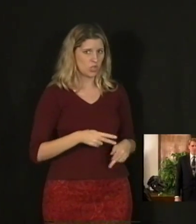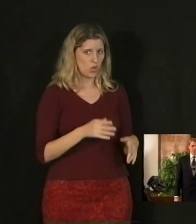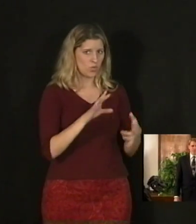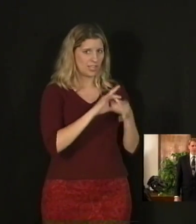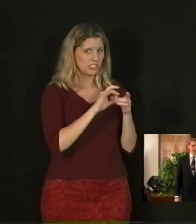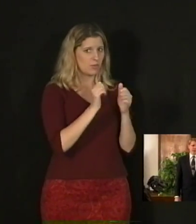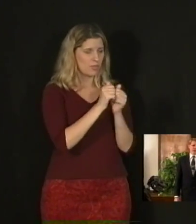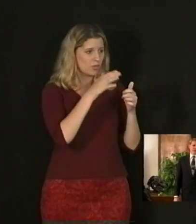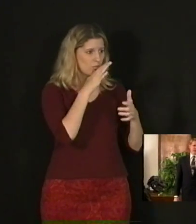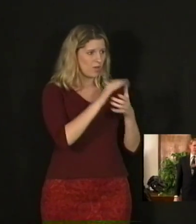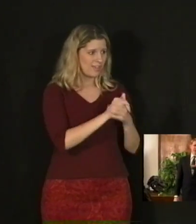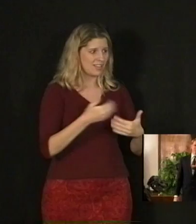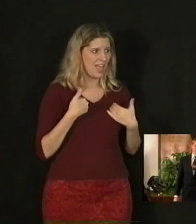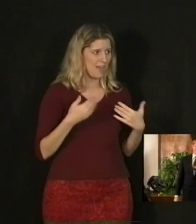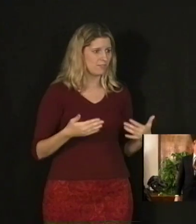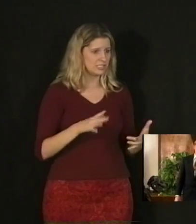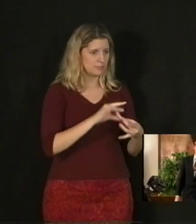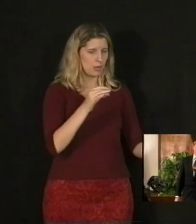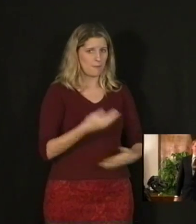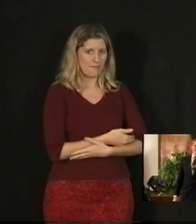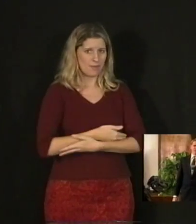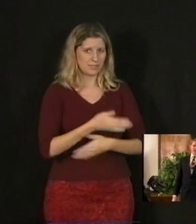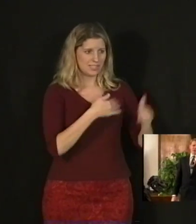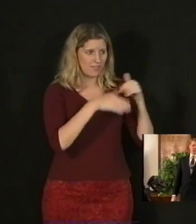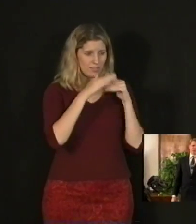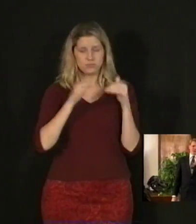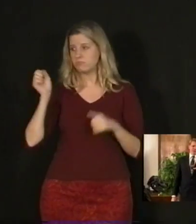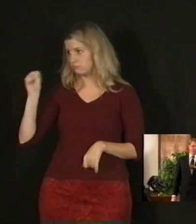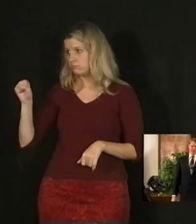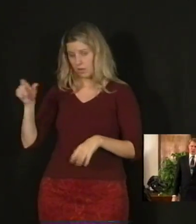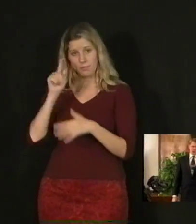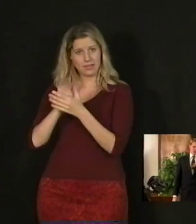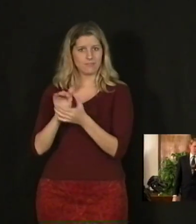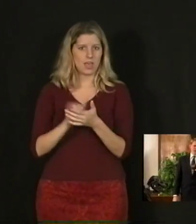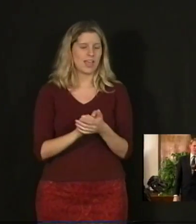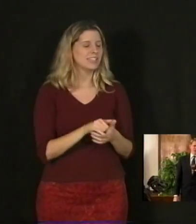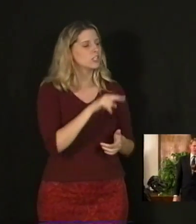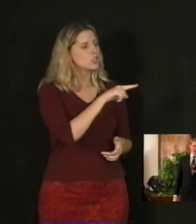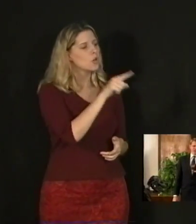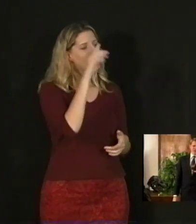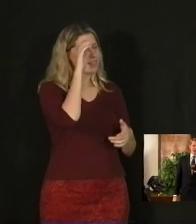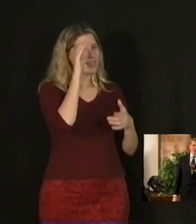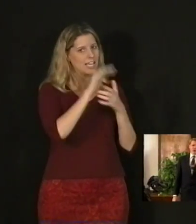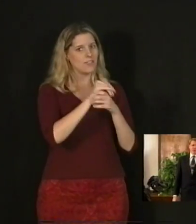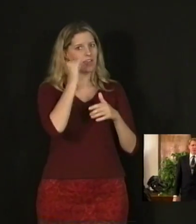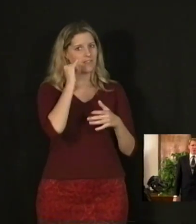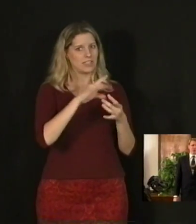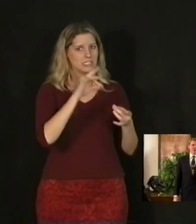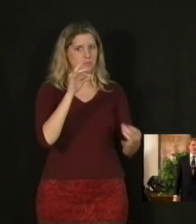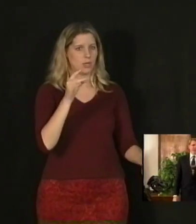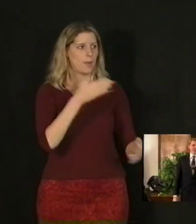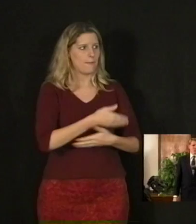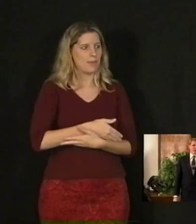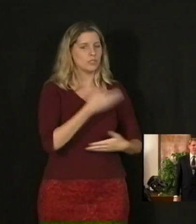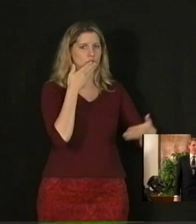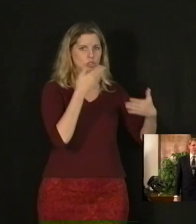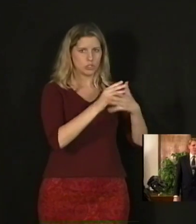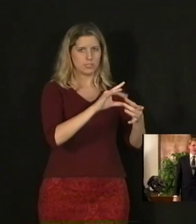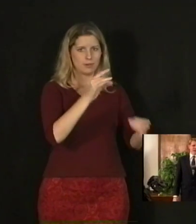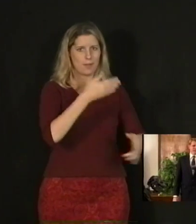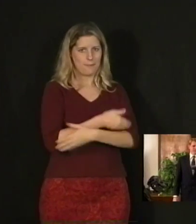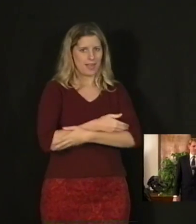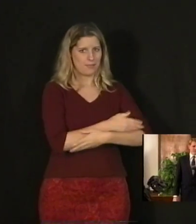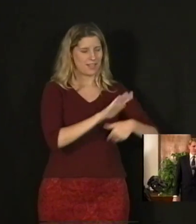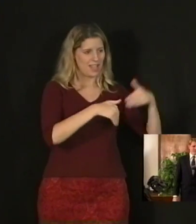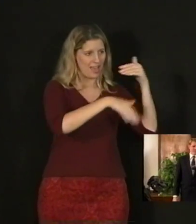does. I said, now, do you guys believe that if the spirit baby is a valiant spirit baby, if it's a good spirit baby in heaven, when it comes to earth, it gets a